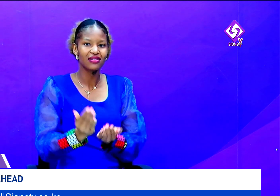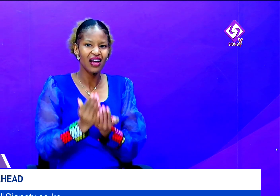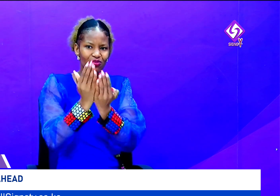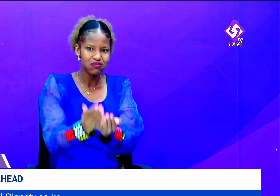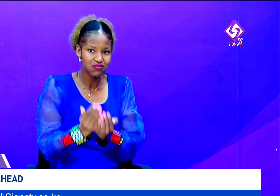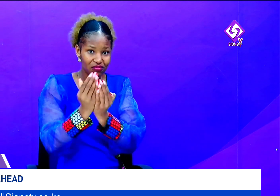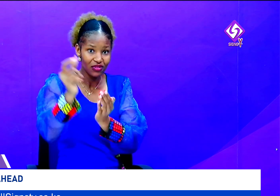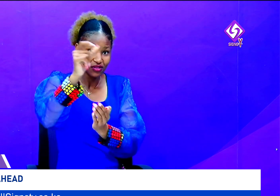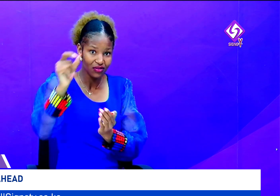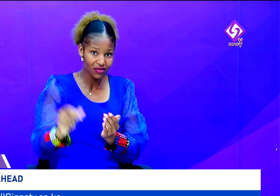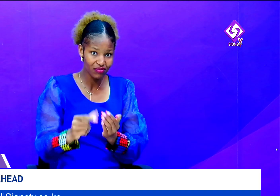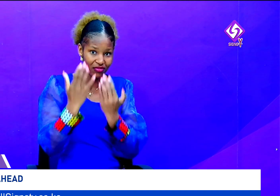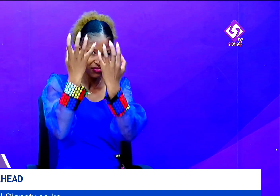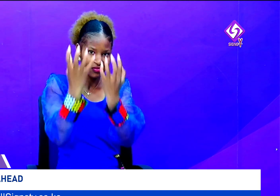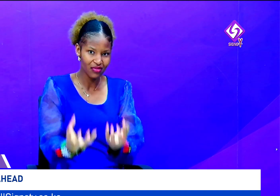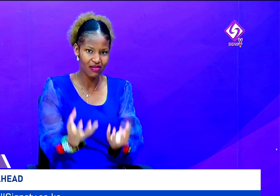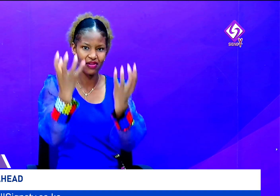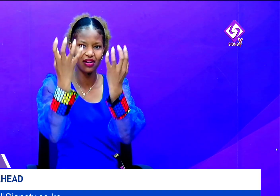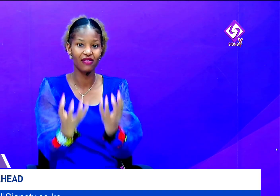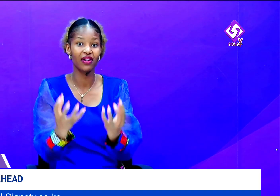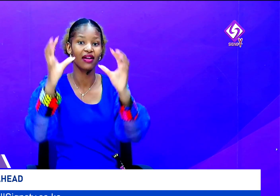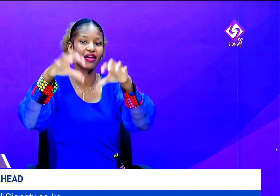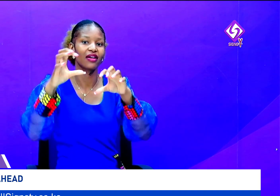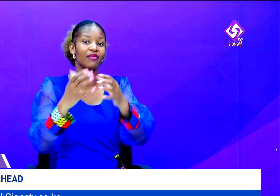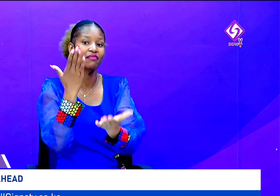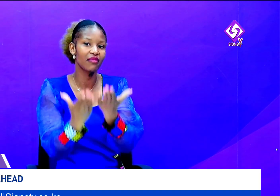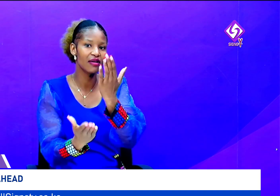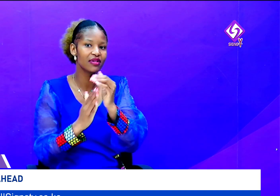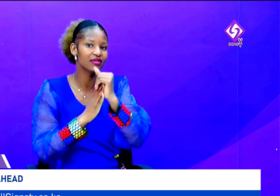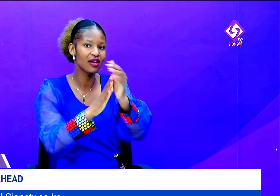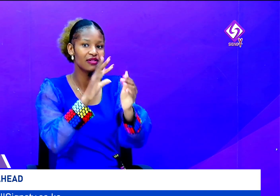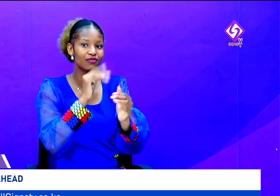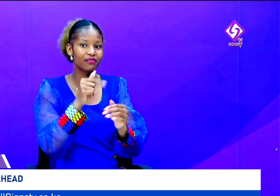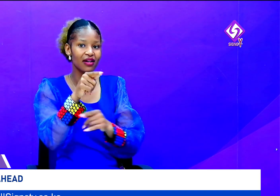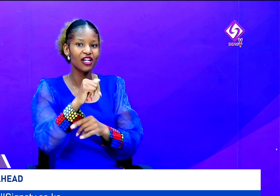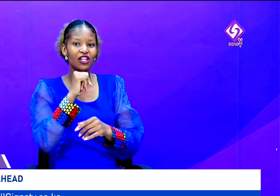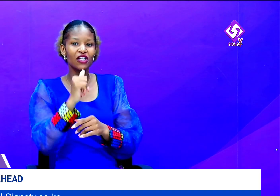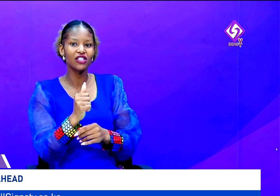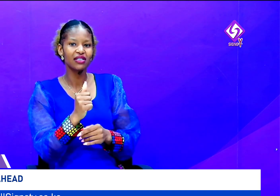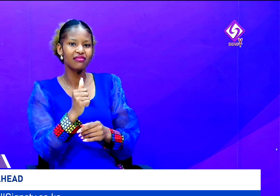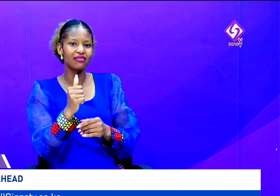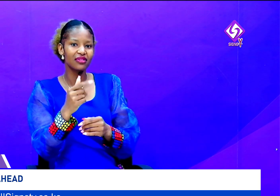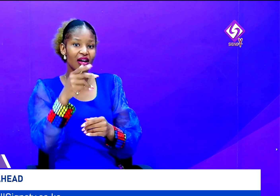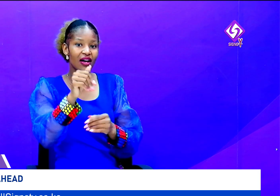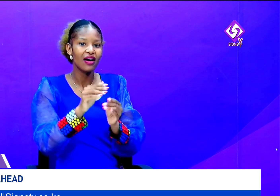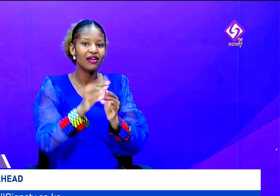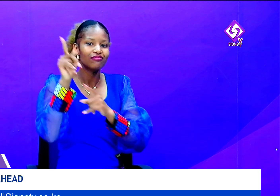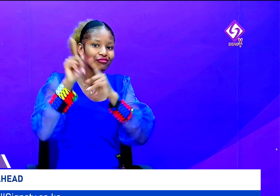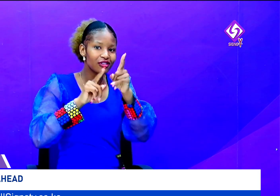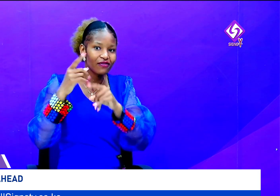The heavy rains may lead to disruptions in transportation and agricultural